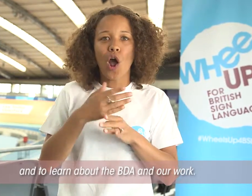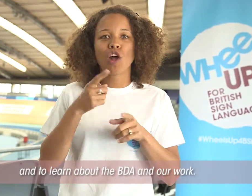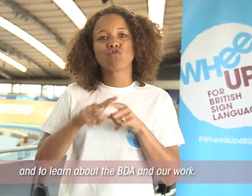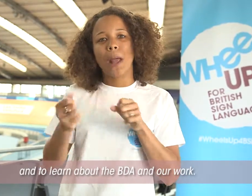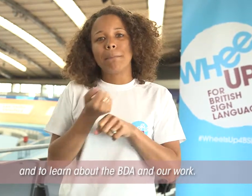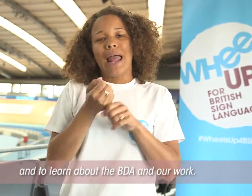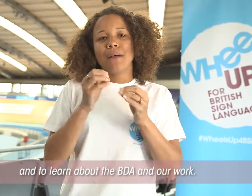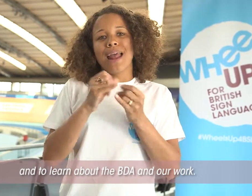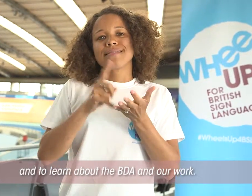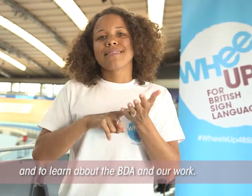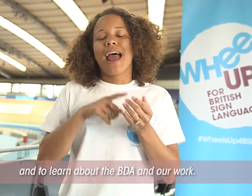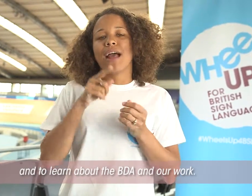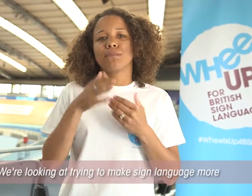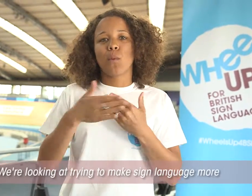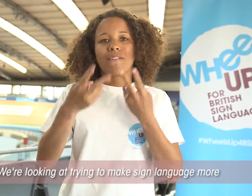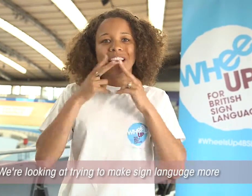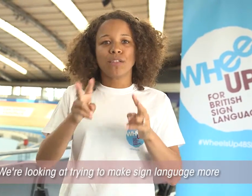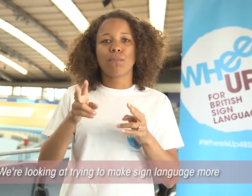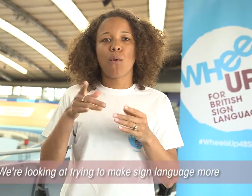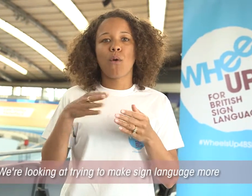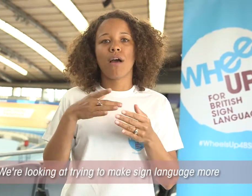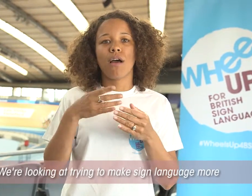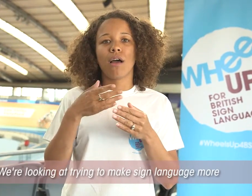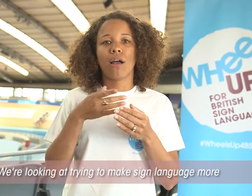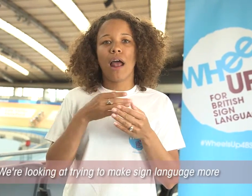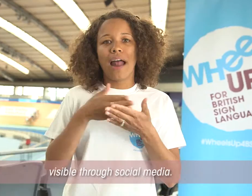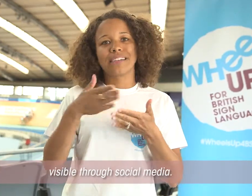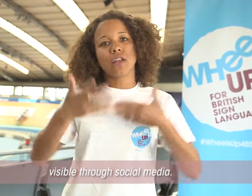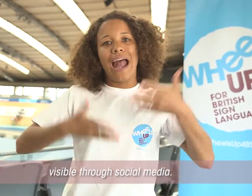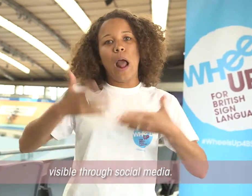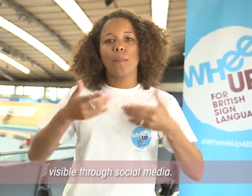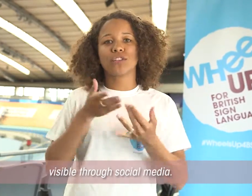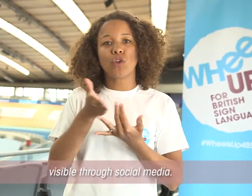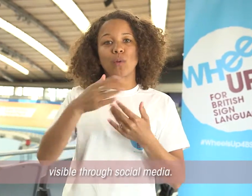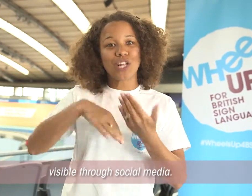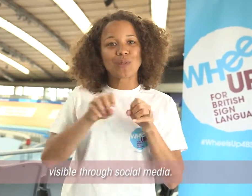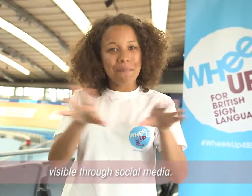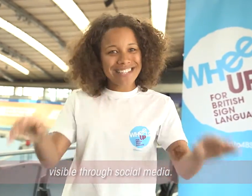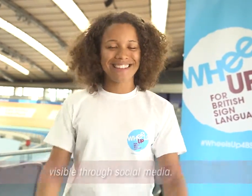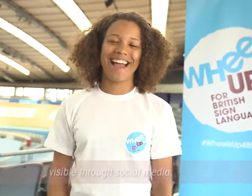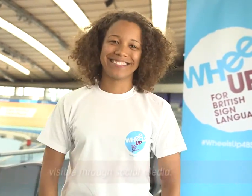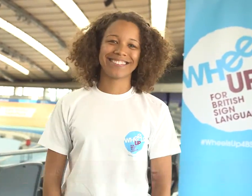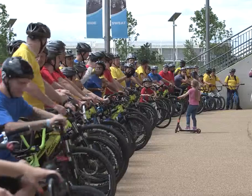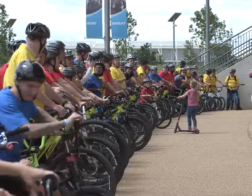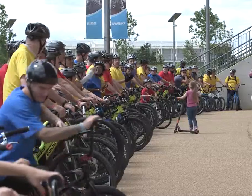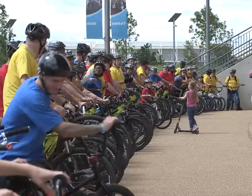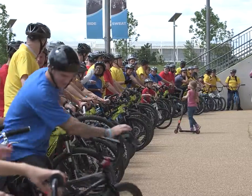the BDA and our work. We're looking at trying to make British Sign Language more visible through social media. Music